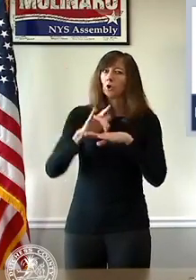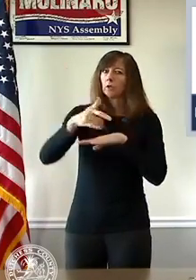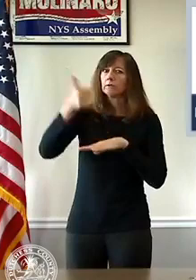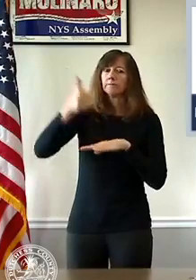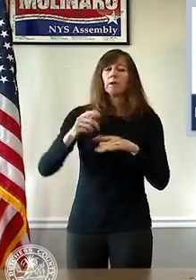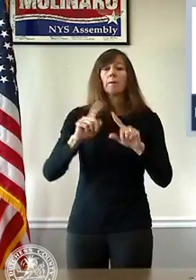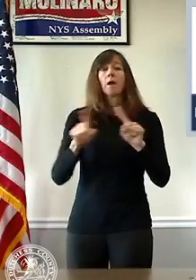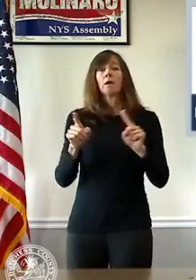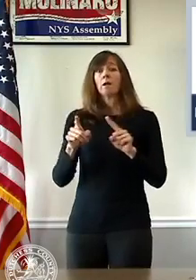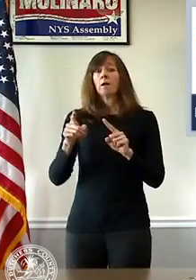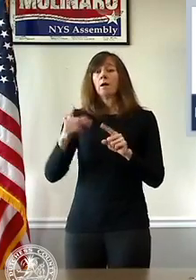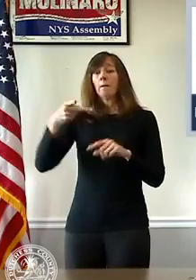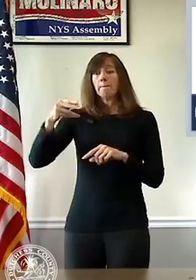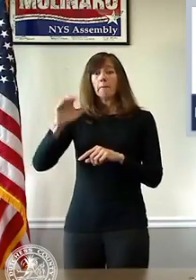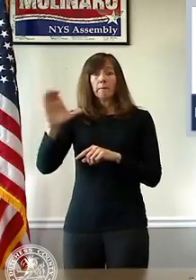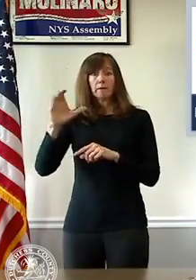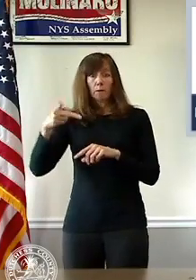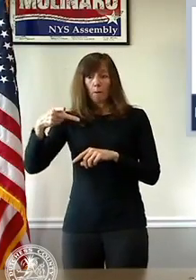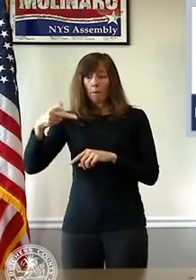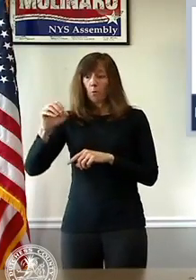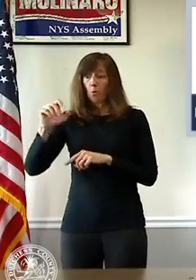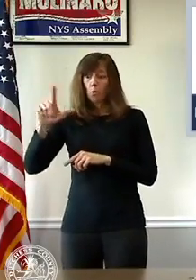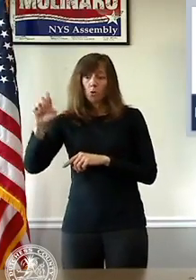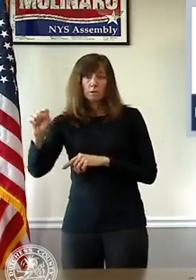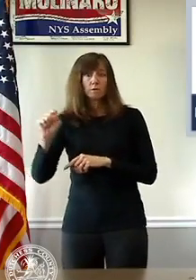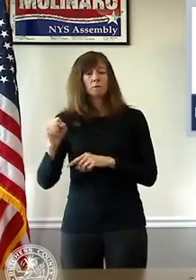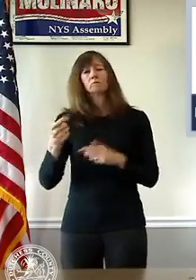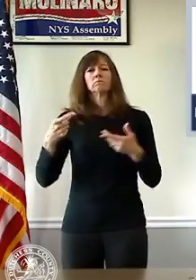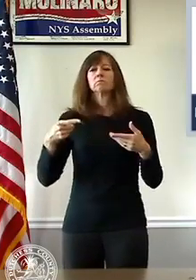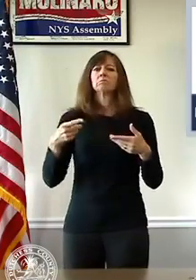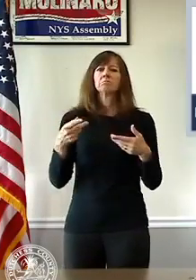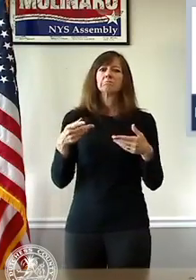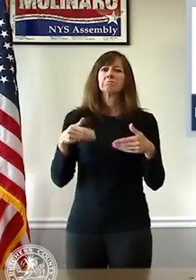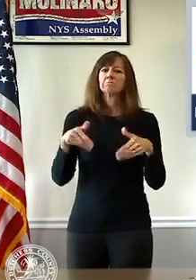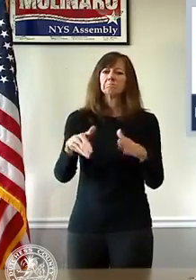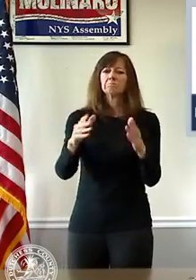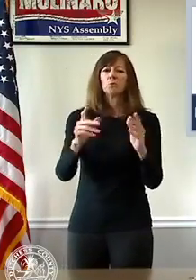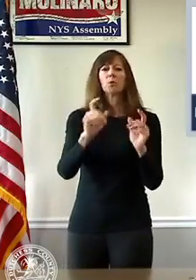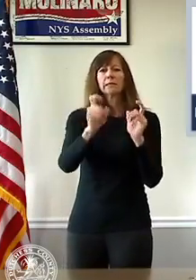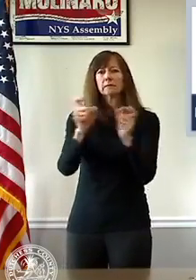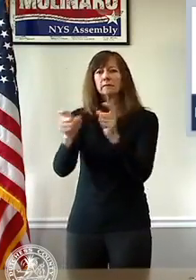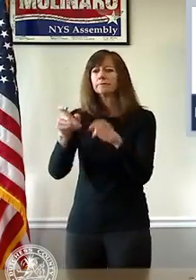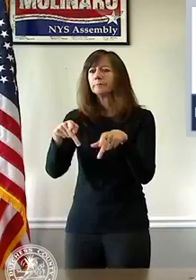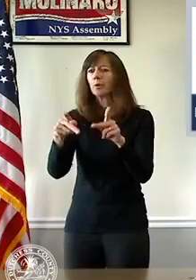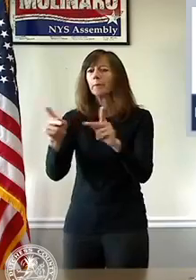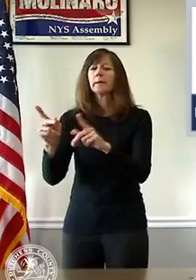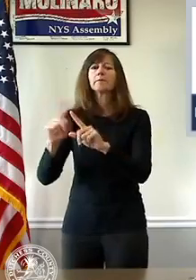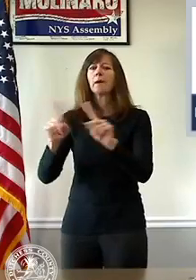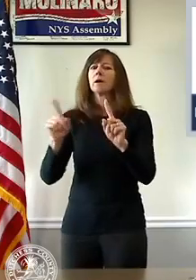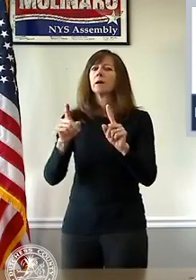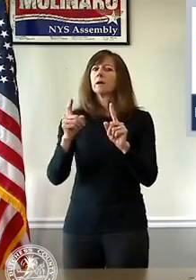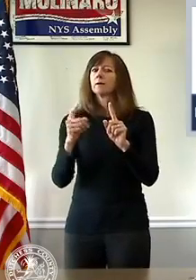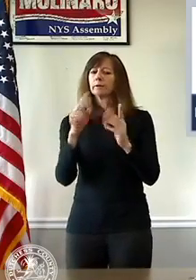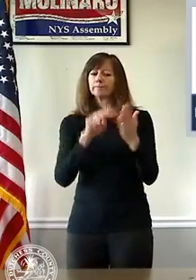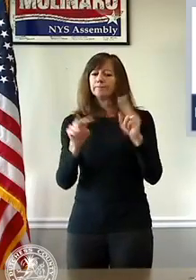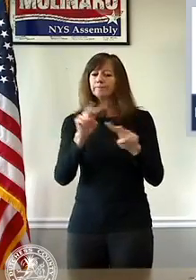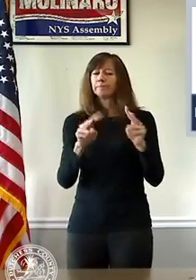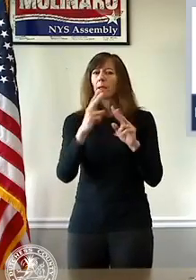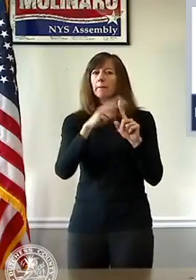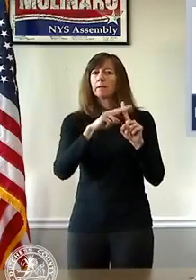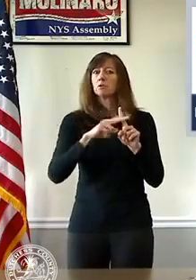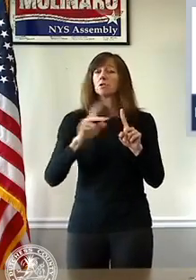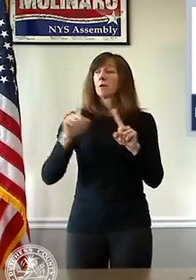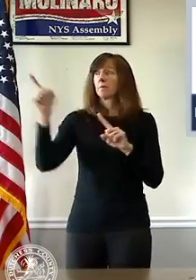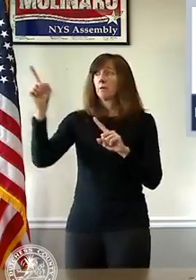now. We are permitting public pools. The state has a limitation. The governor's office has said not more than 10 people. Again, I don't